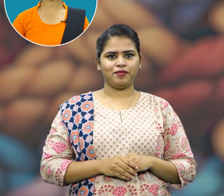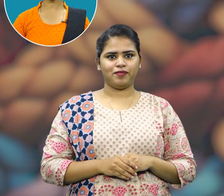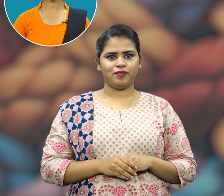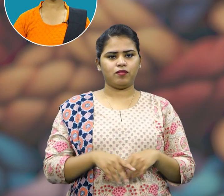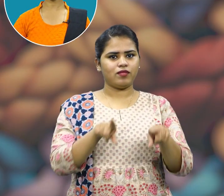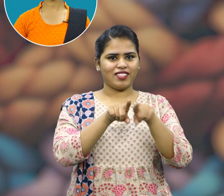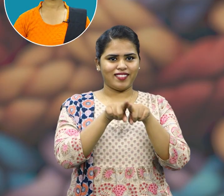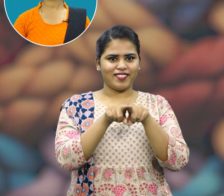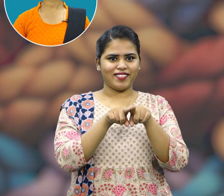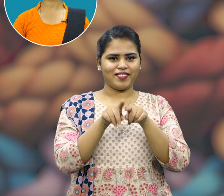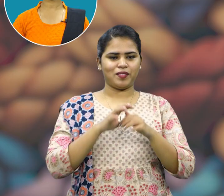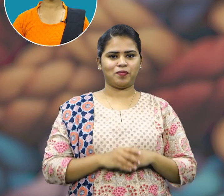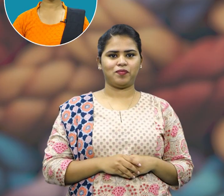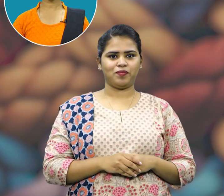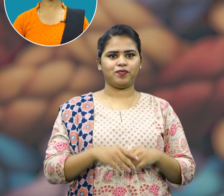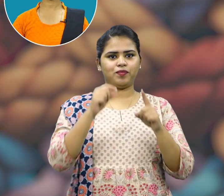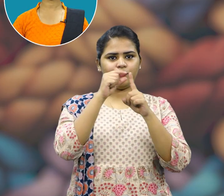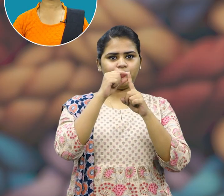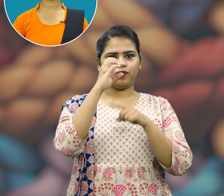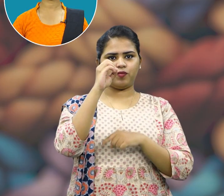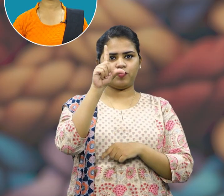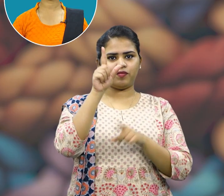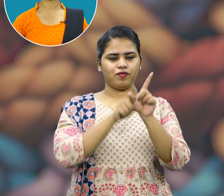For example, polyester,